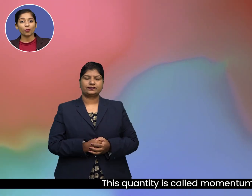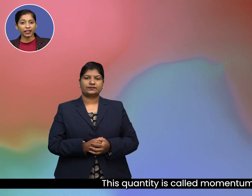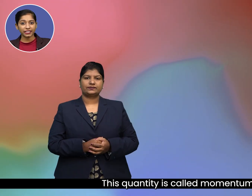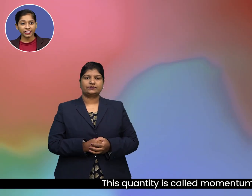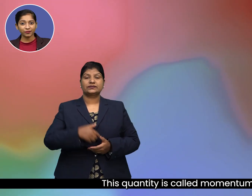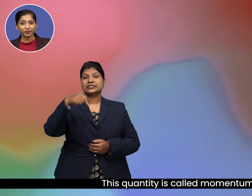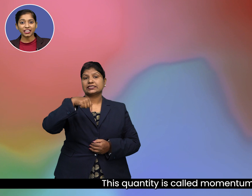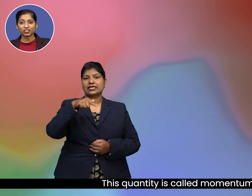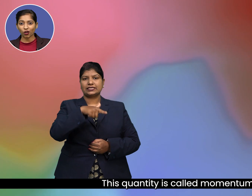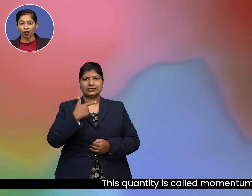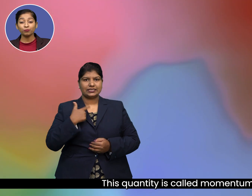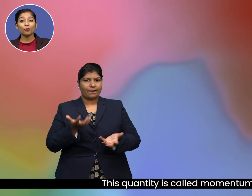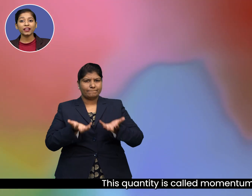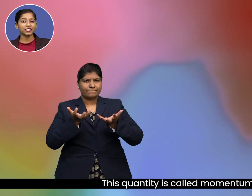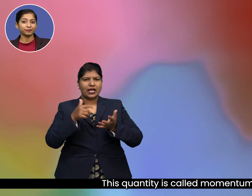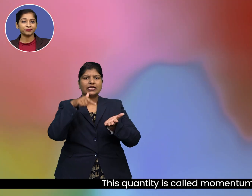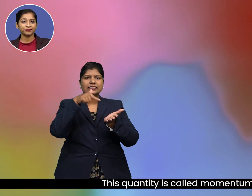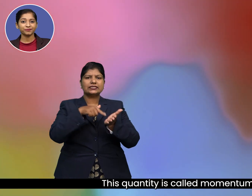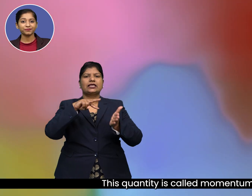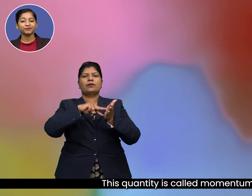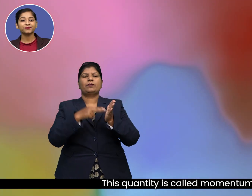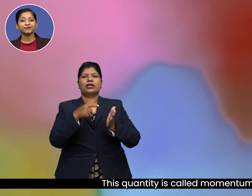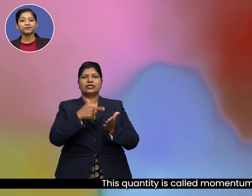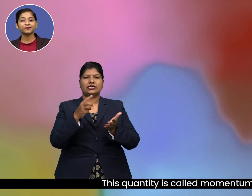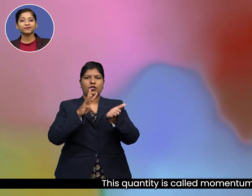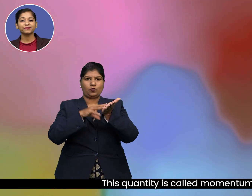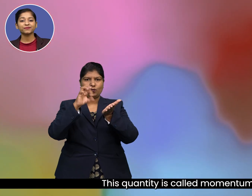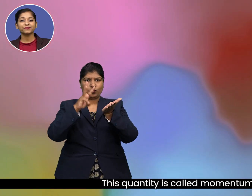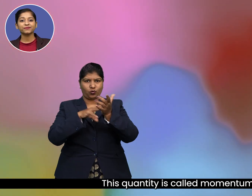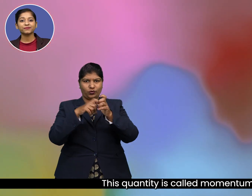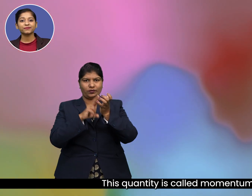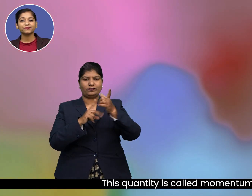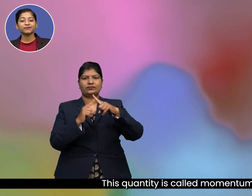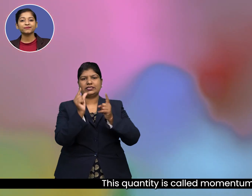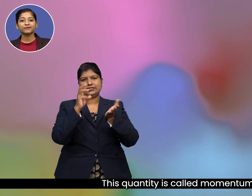This quantity is called momentum.